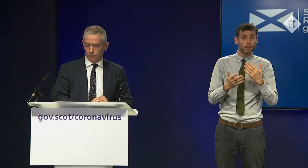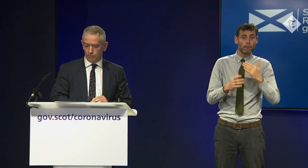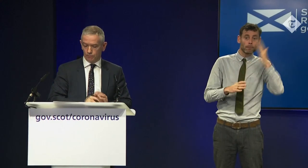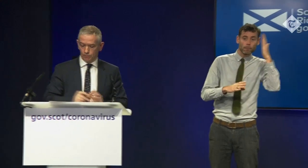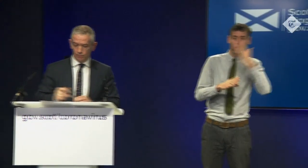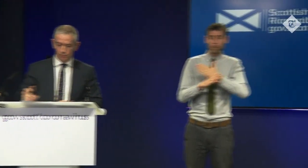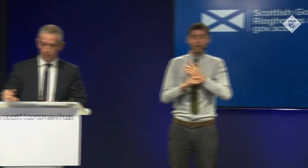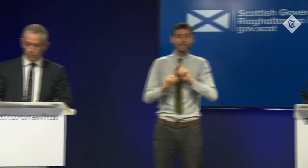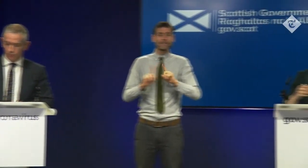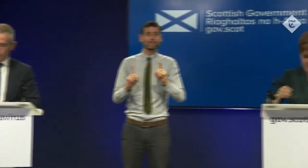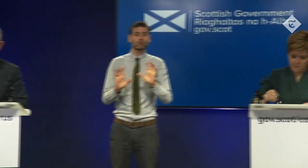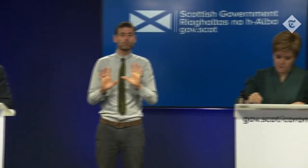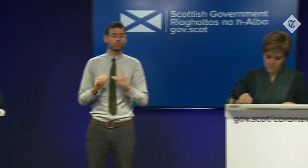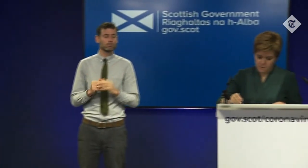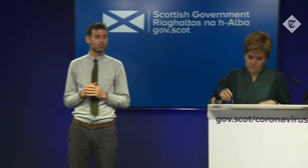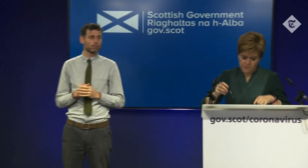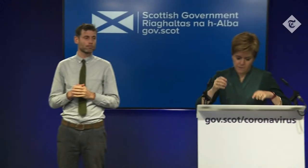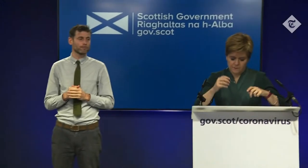Sasha Spratt from STV.